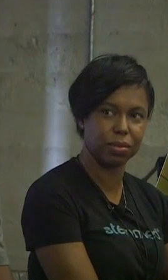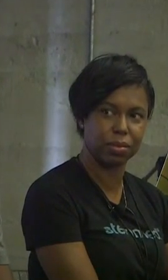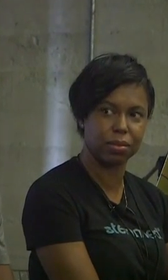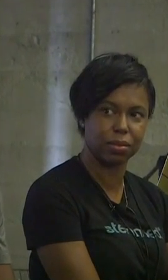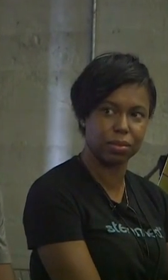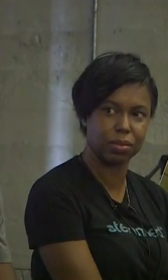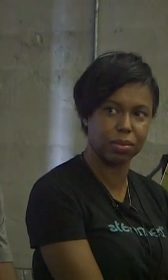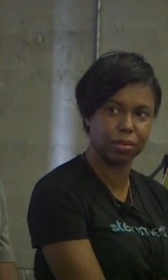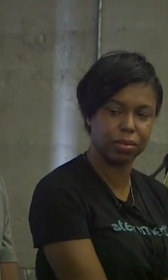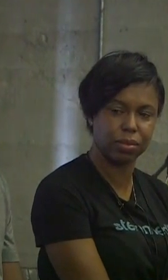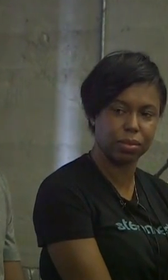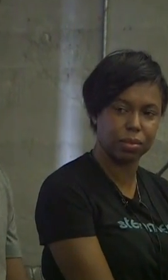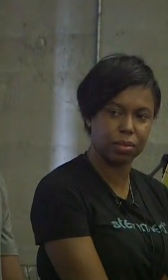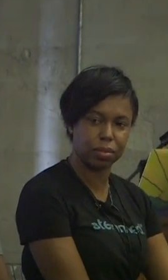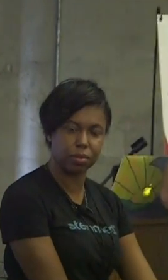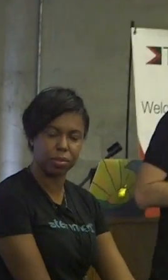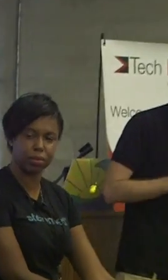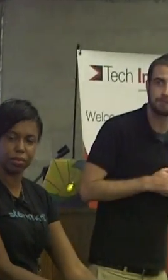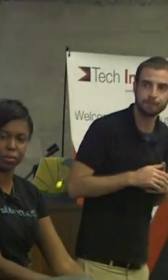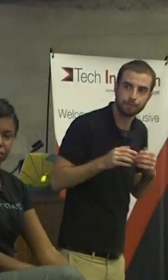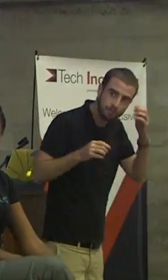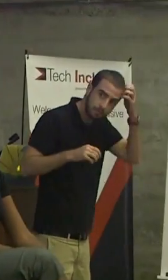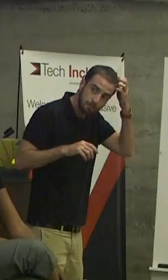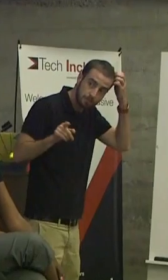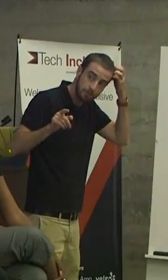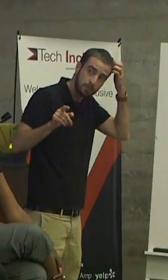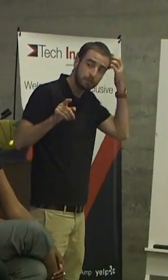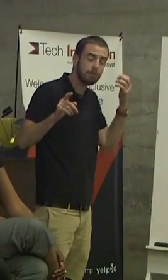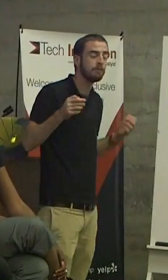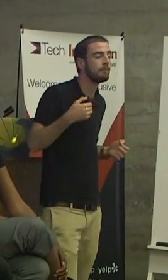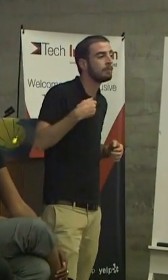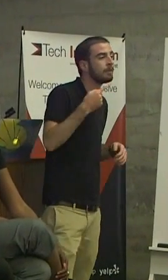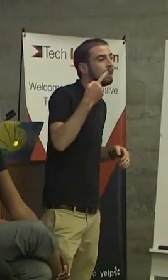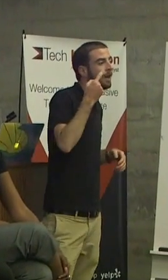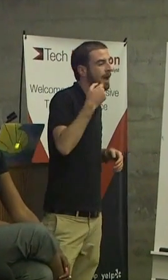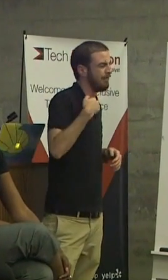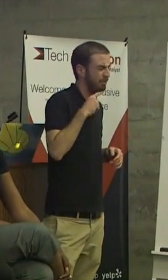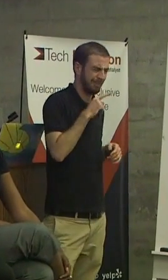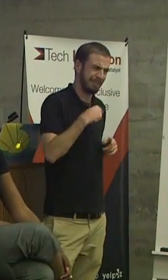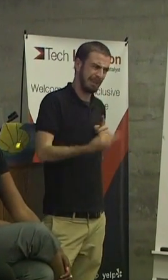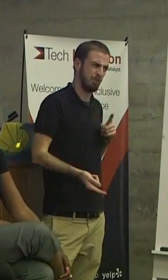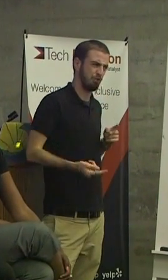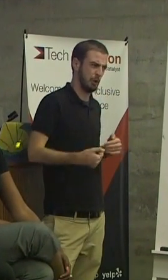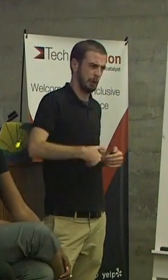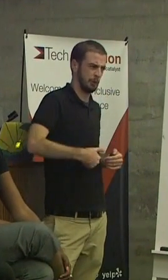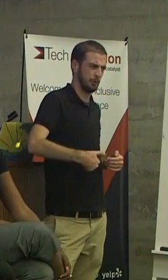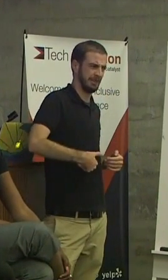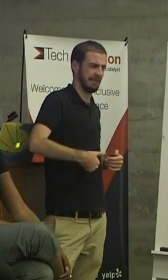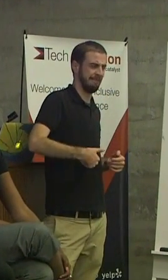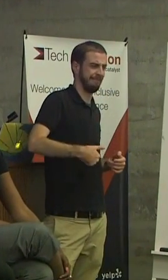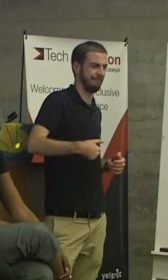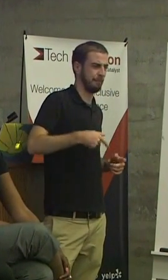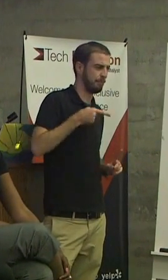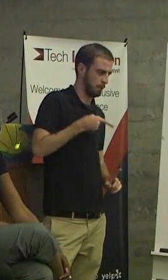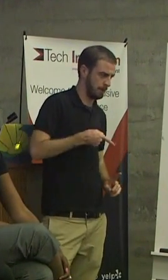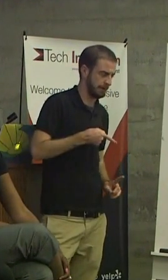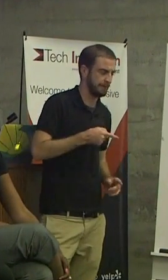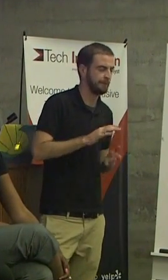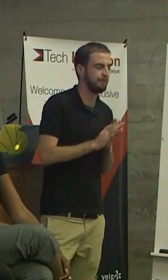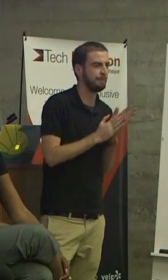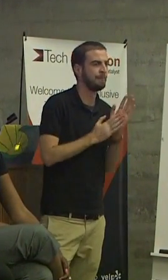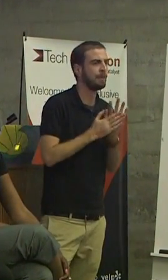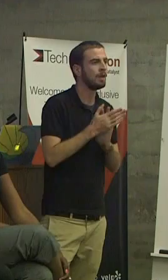tackling. Yeah, anything to give thought? I have a very counterintuitive point to make here.